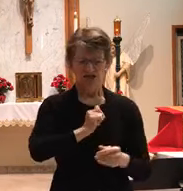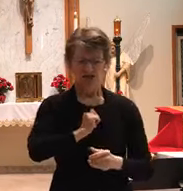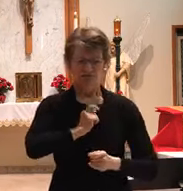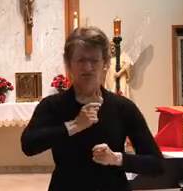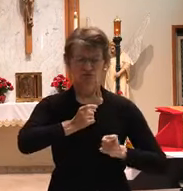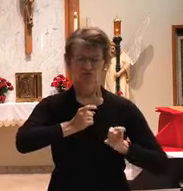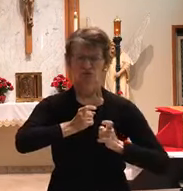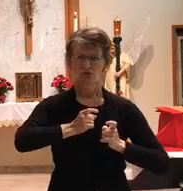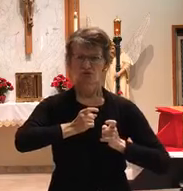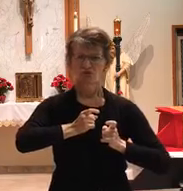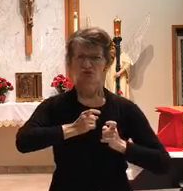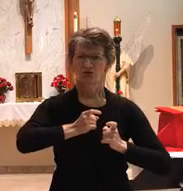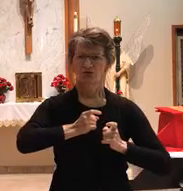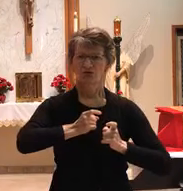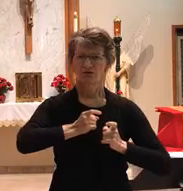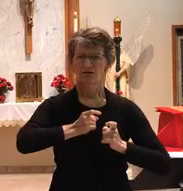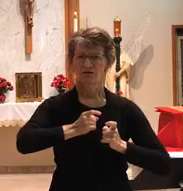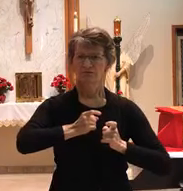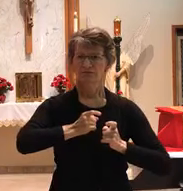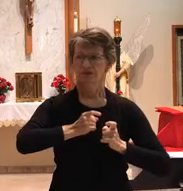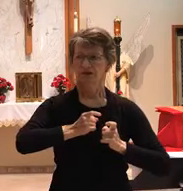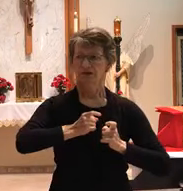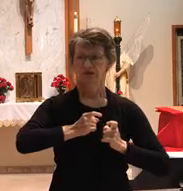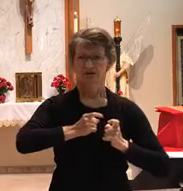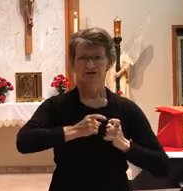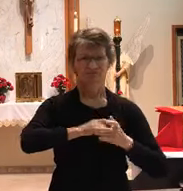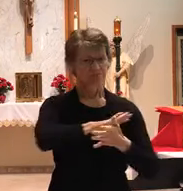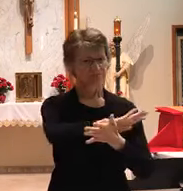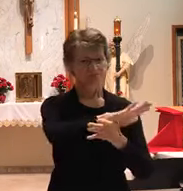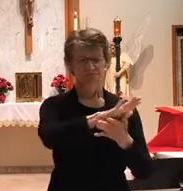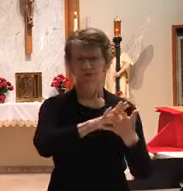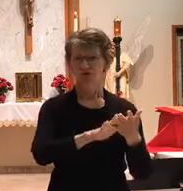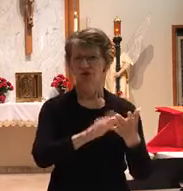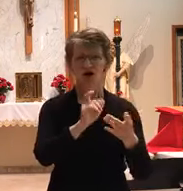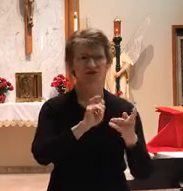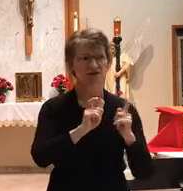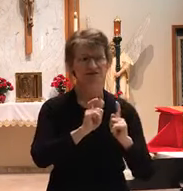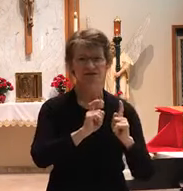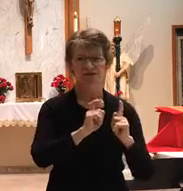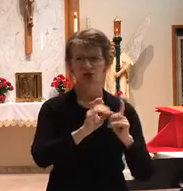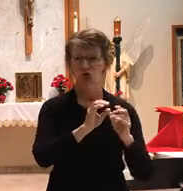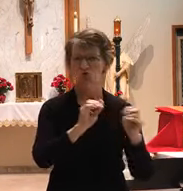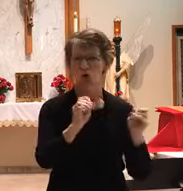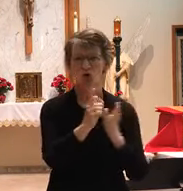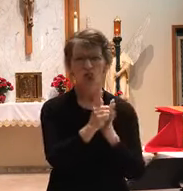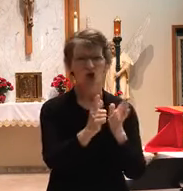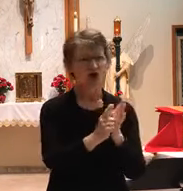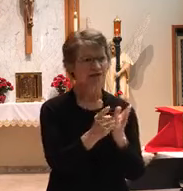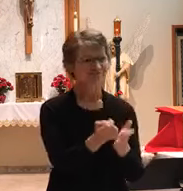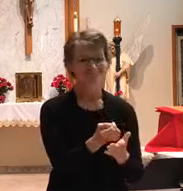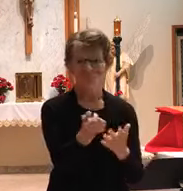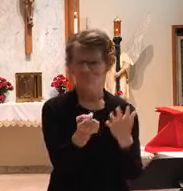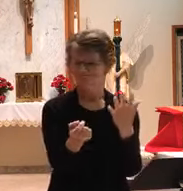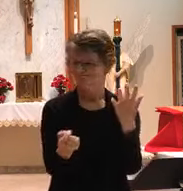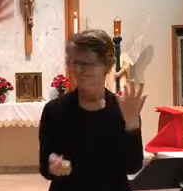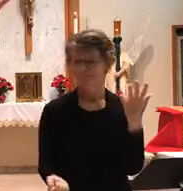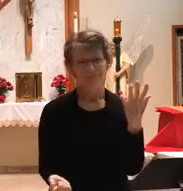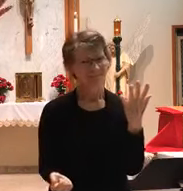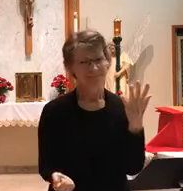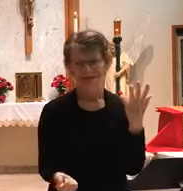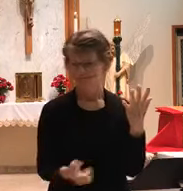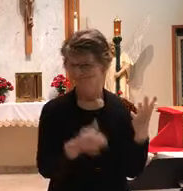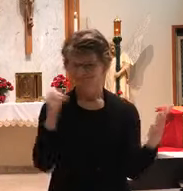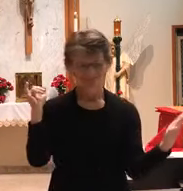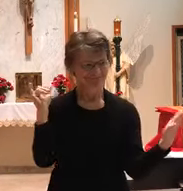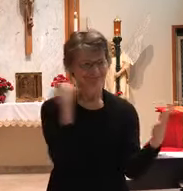self-control. Against these there is no law. Isn't that interesting? That to practice these, there's no